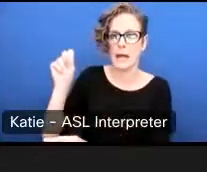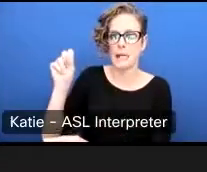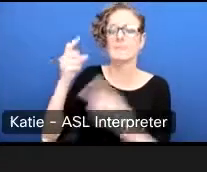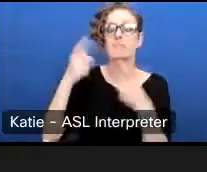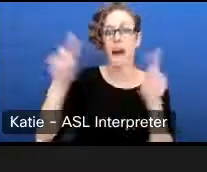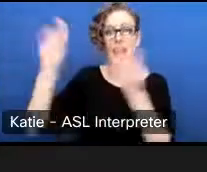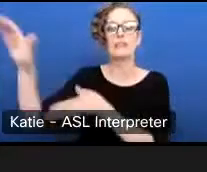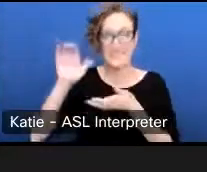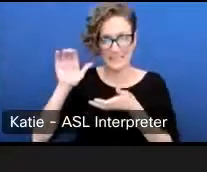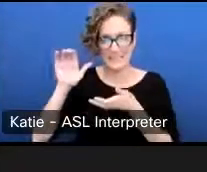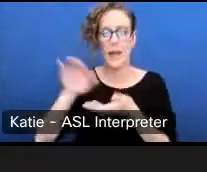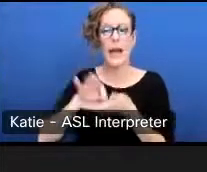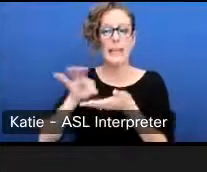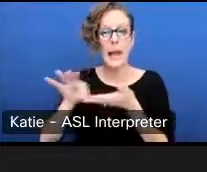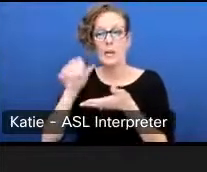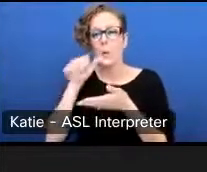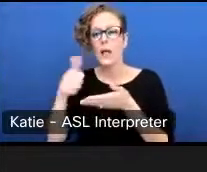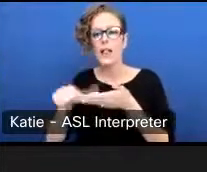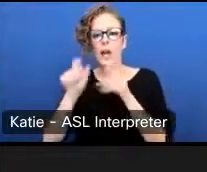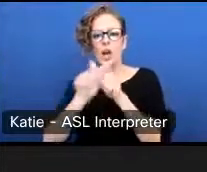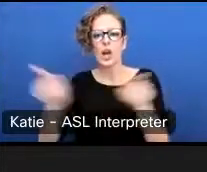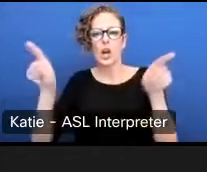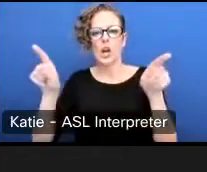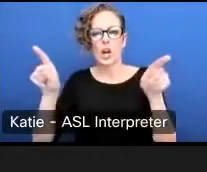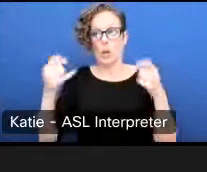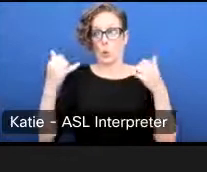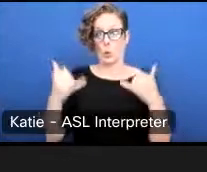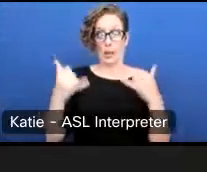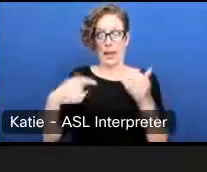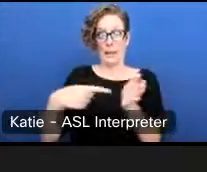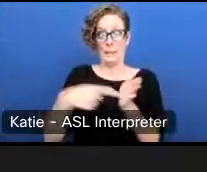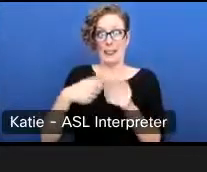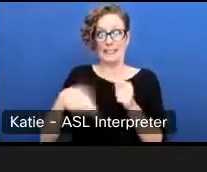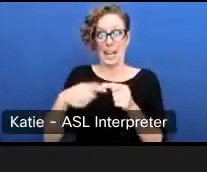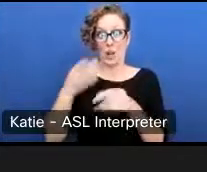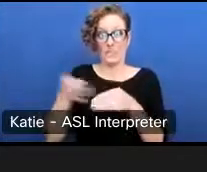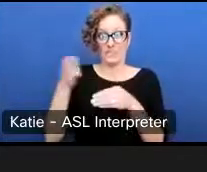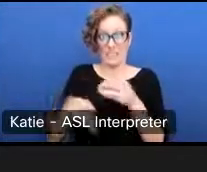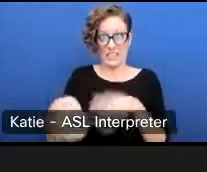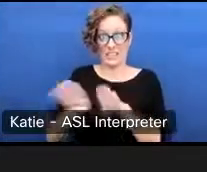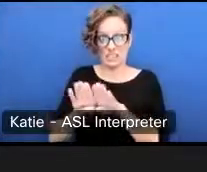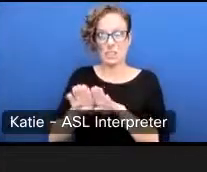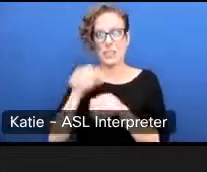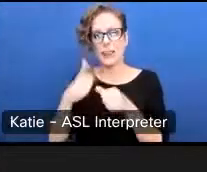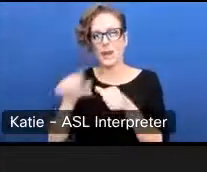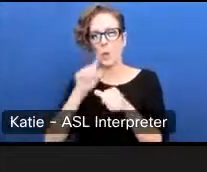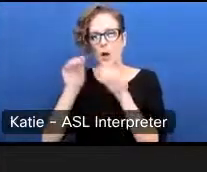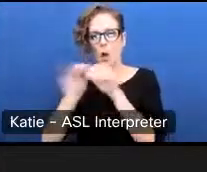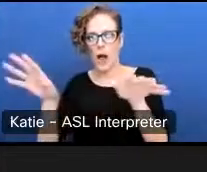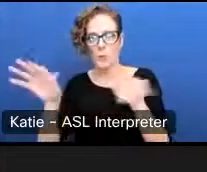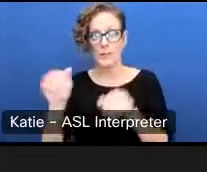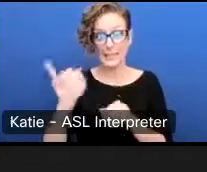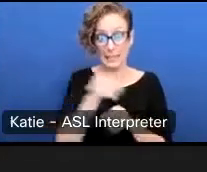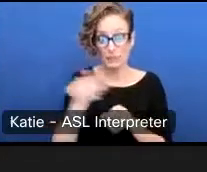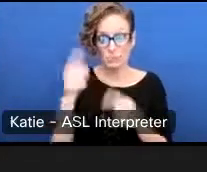those rate letters sent out to those providers after today's billing cycle. So if you have any questions about that